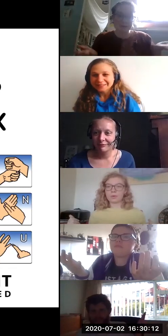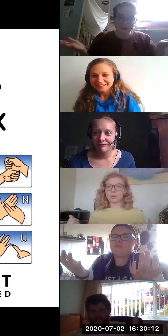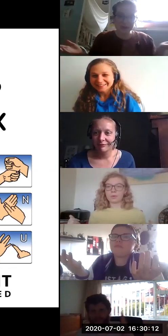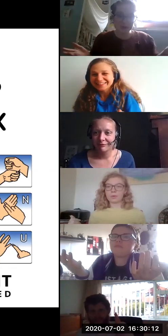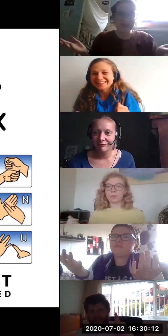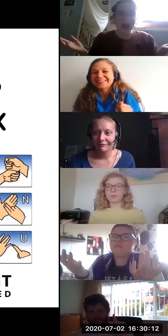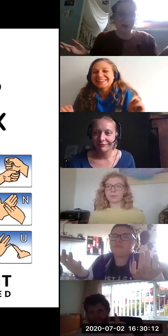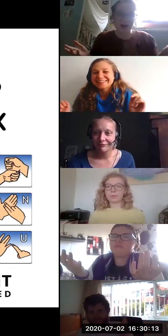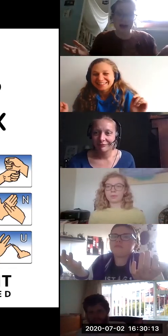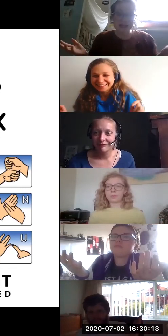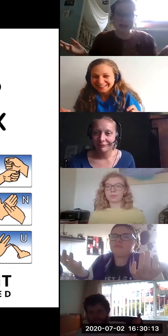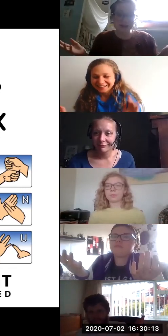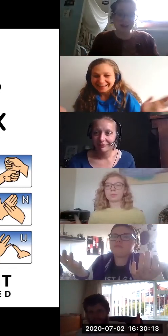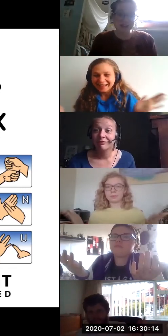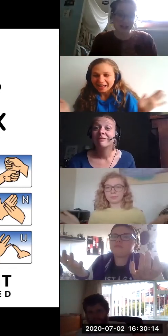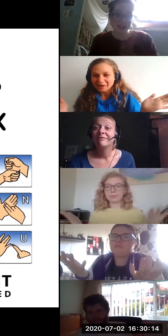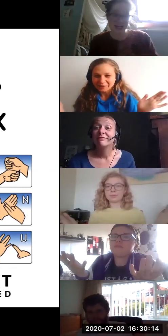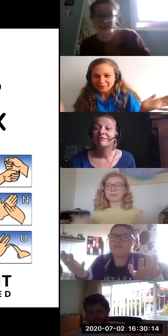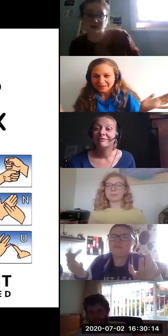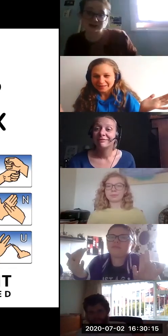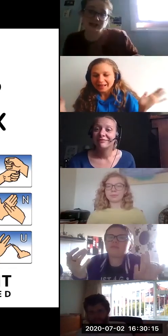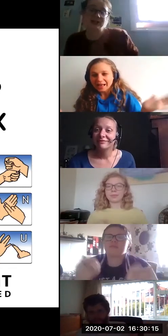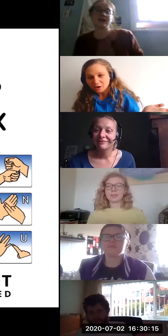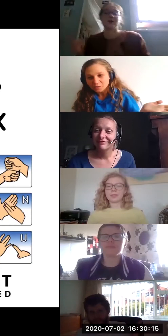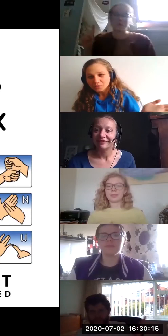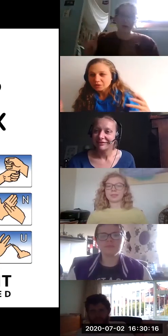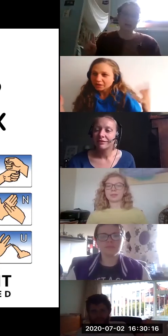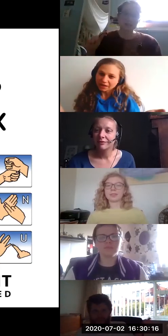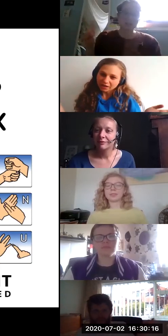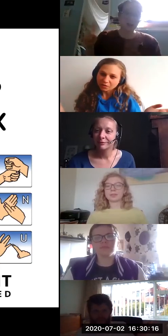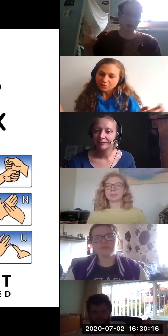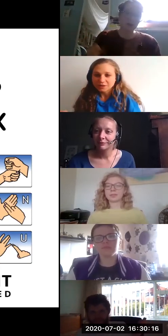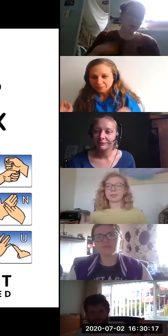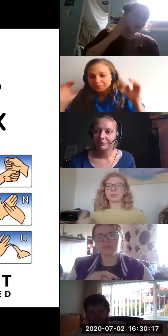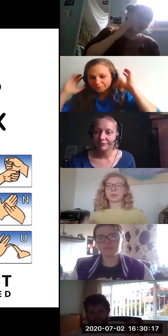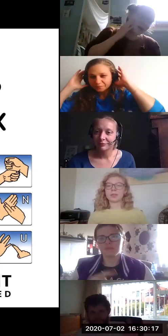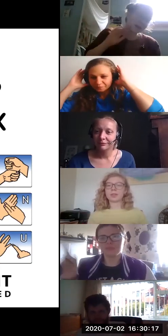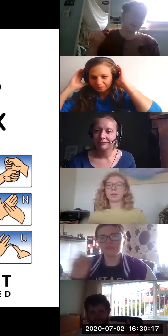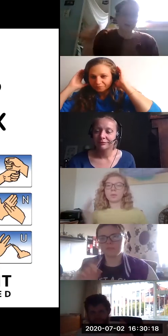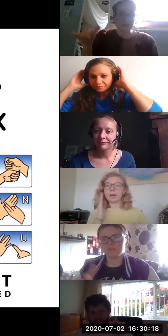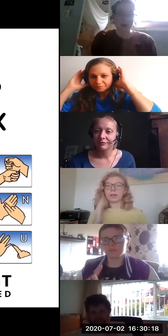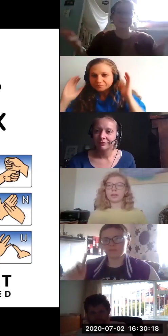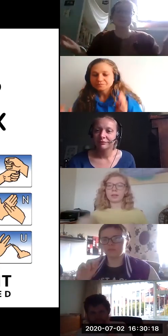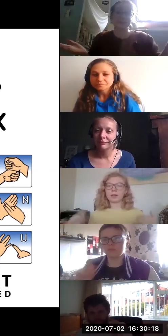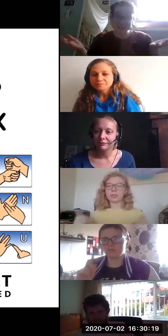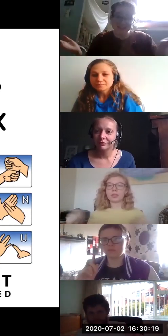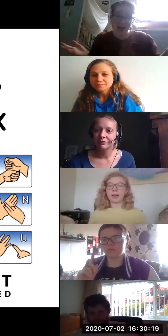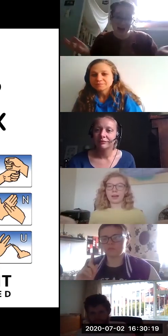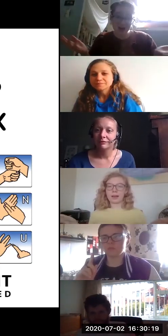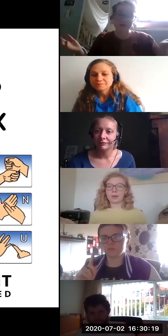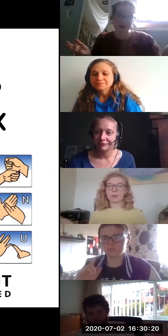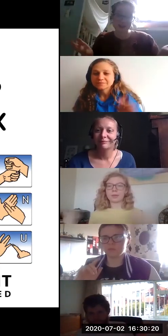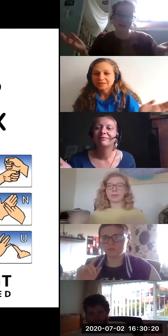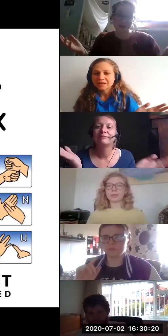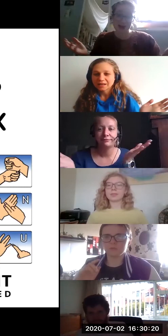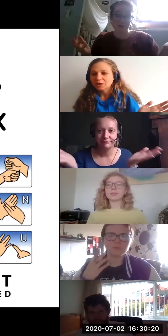Sorry, this one's how, guys. I'm very sorry, I said that wrong. What, who, when, which. This is